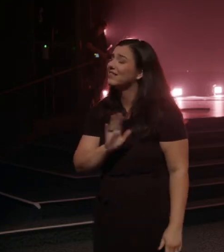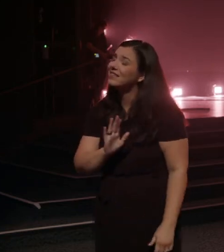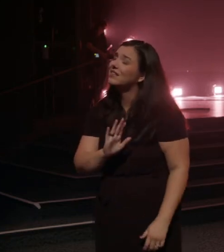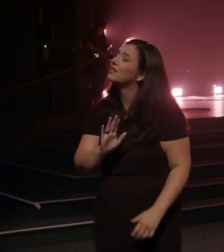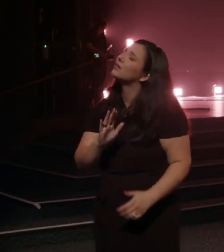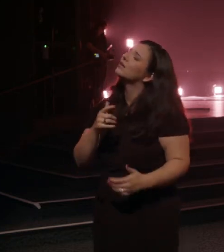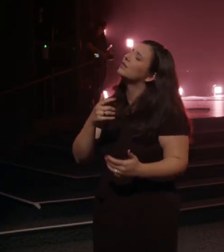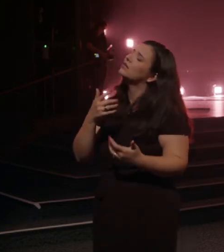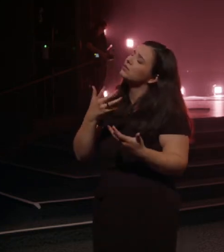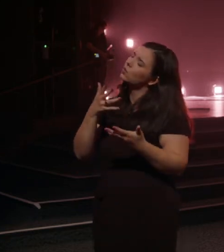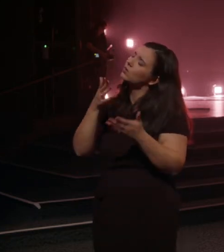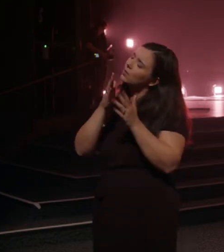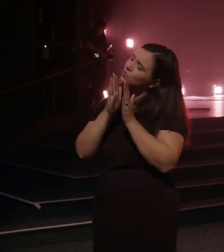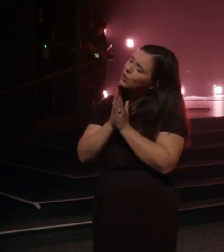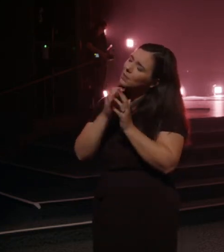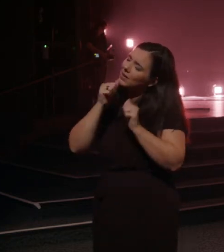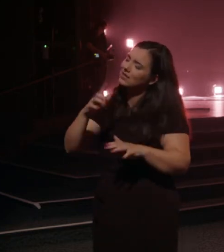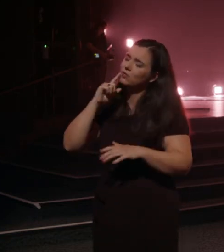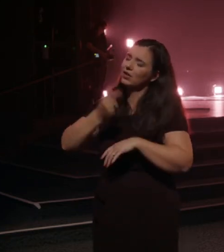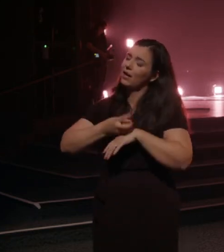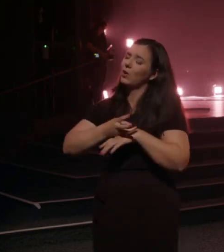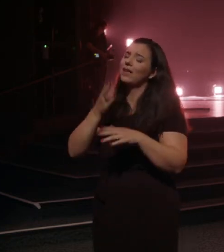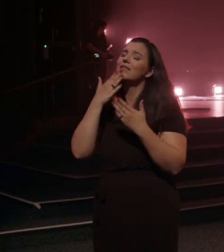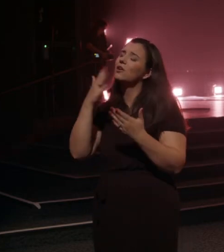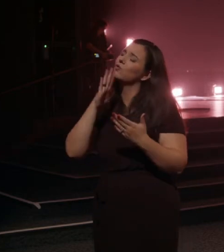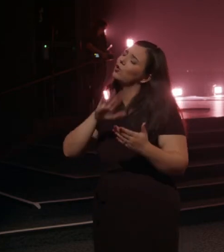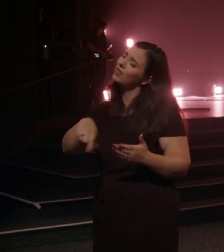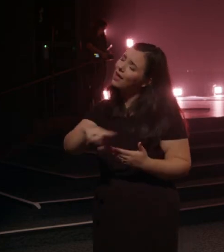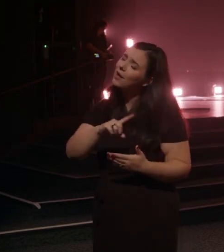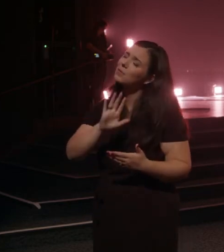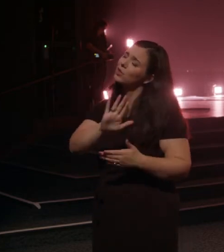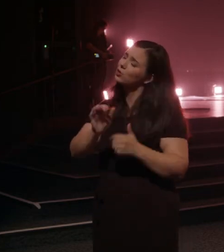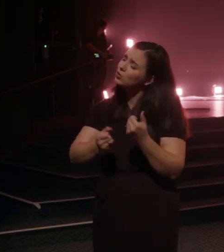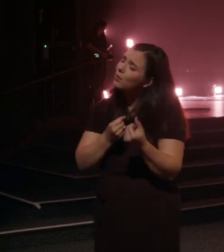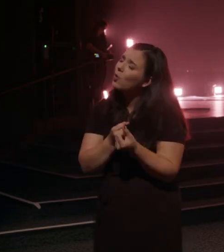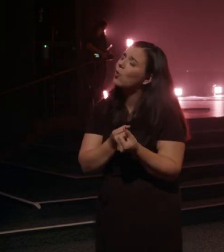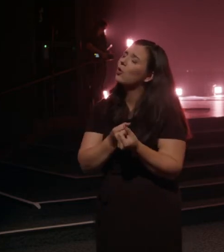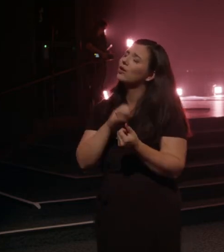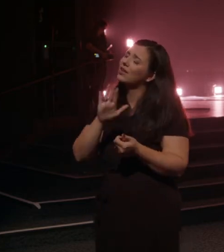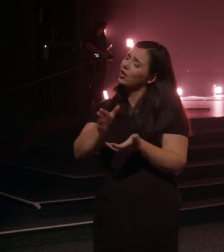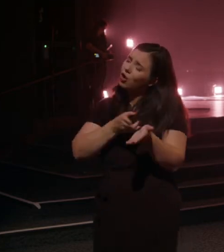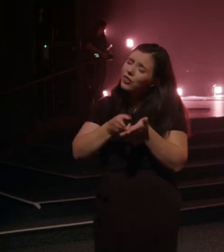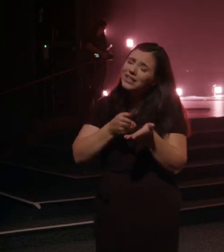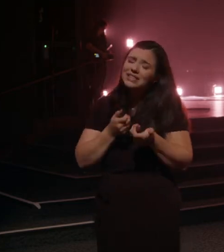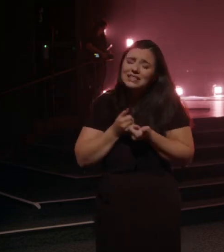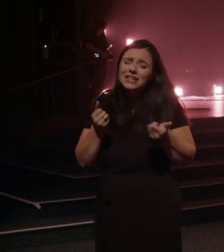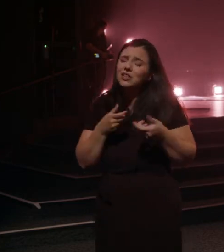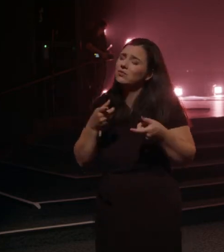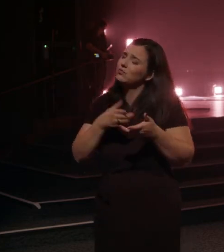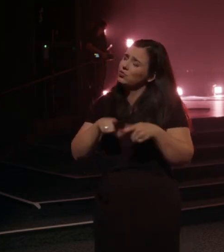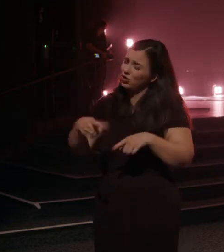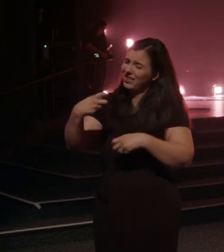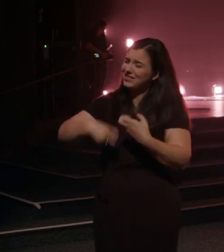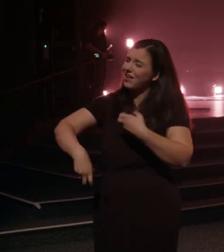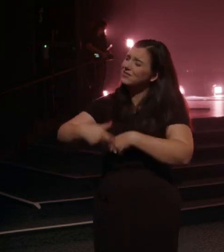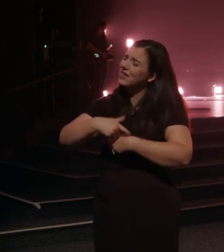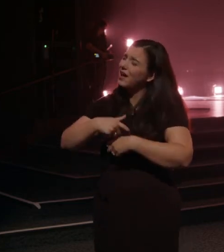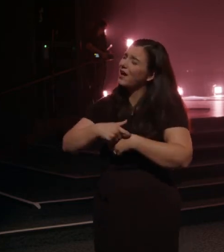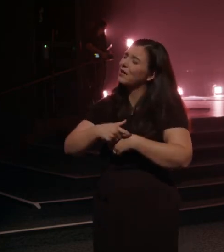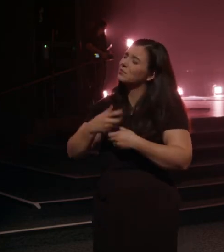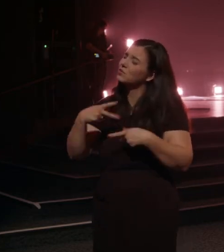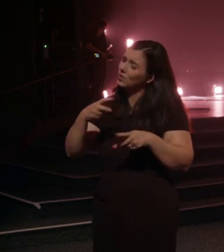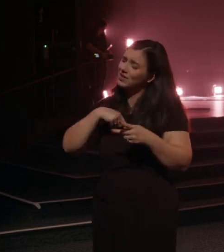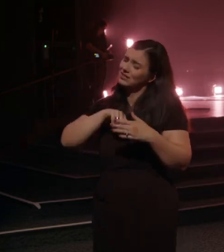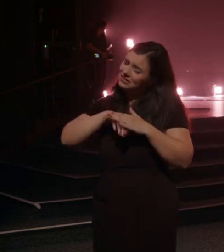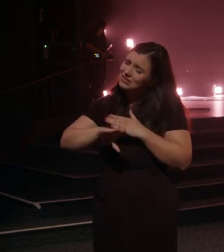blessing over Gateway. We thank you for them. We thank you for their support. We thank you for their authenticity in this hard season to let us into